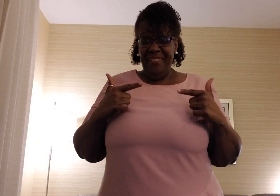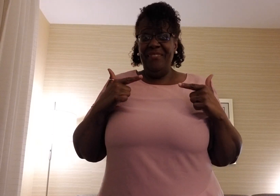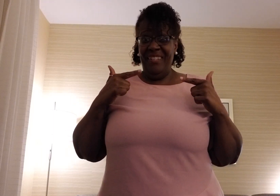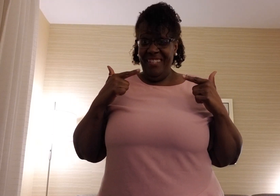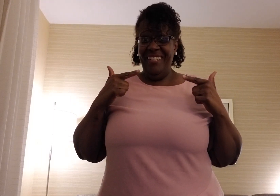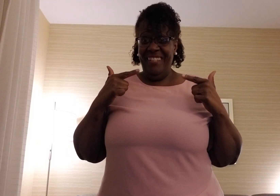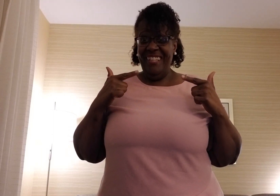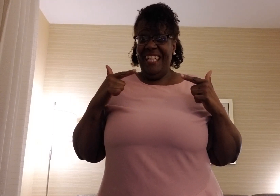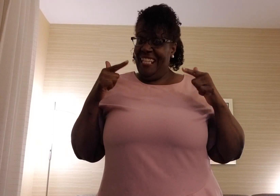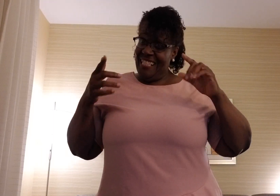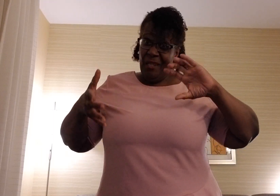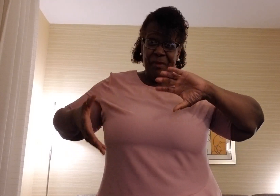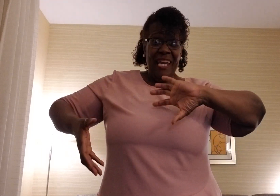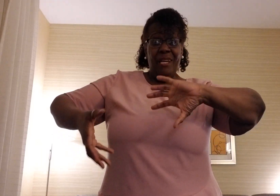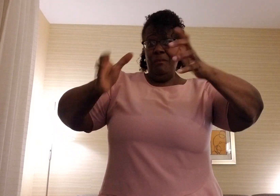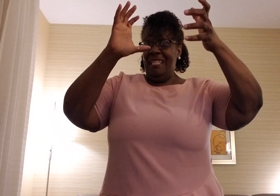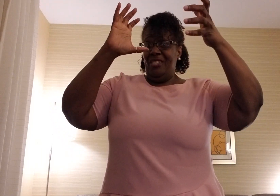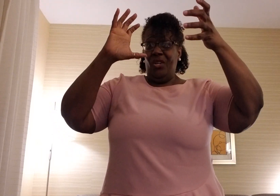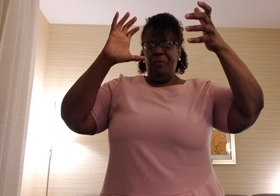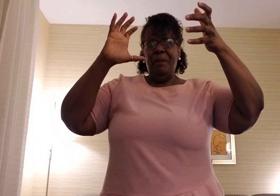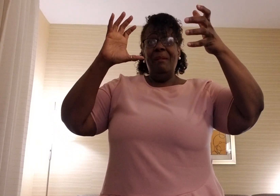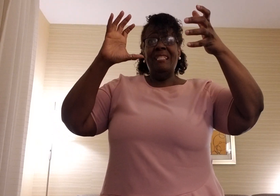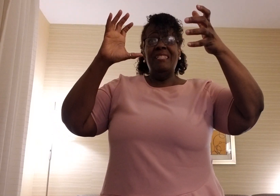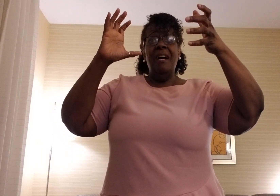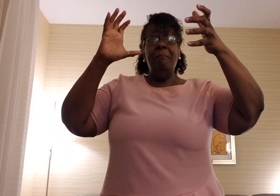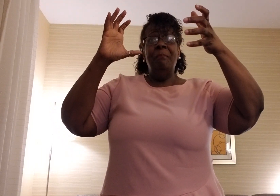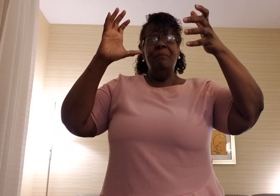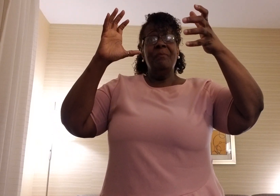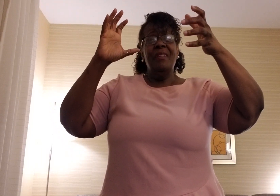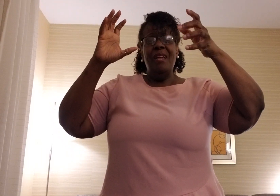Life, sometimes it's going to be messed up.